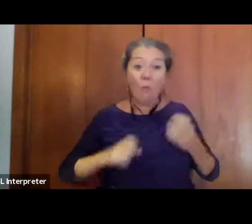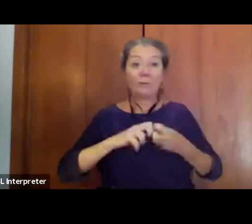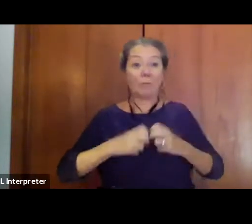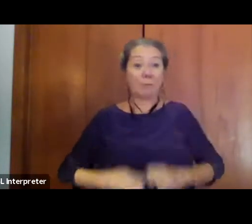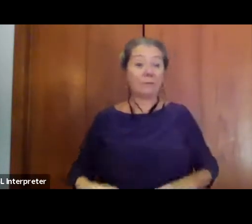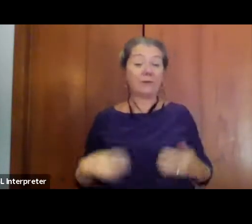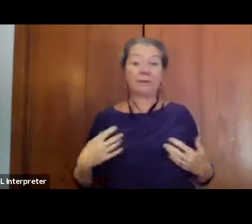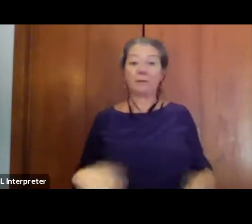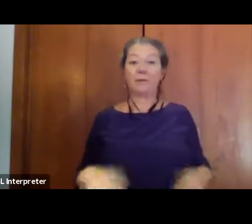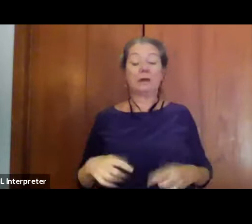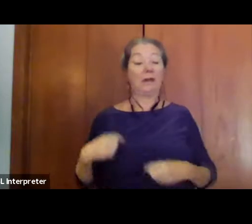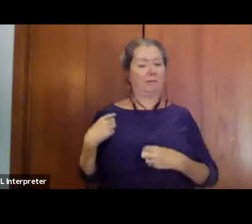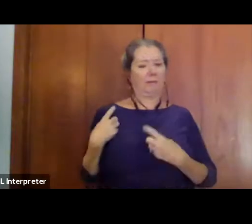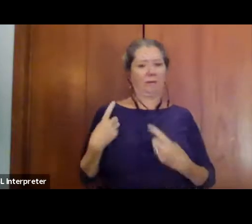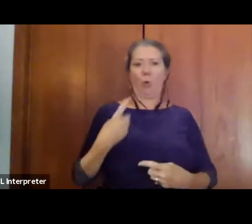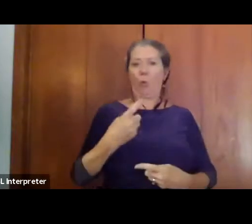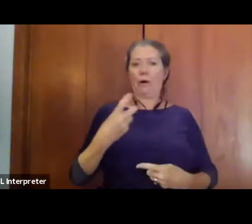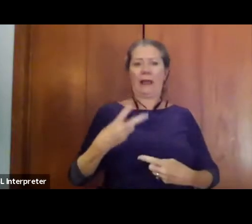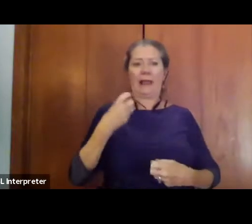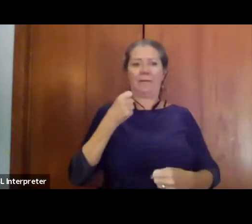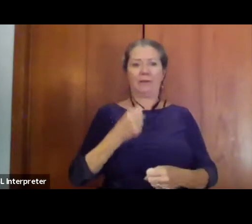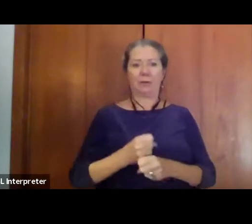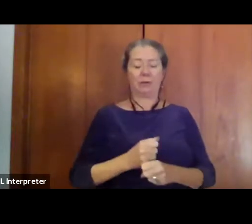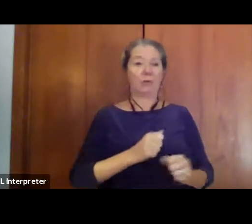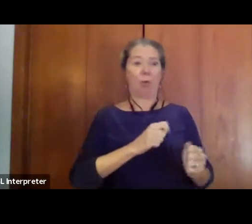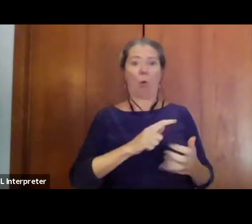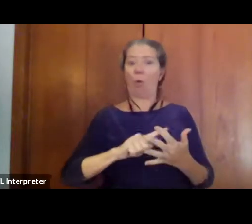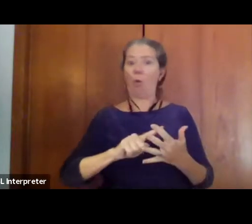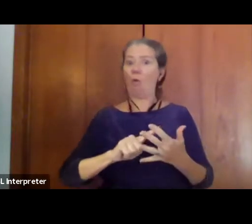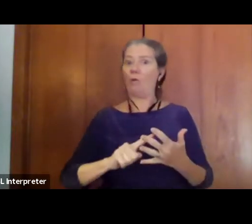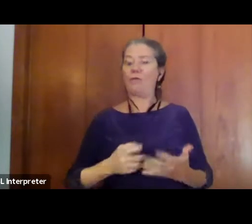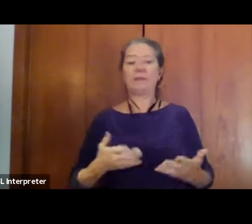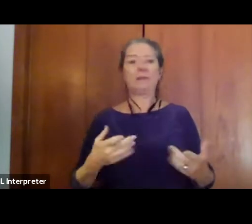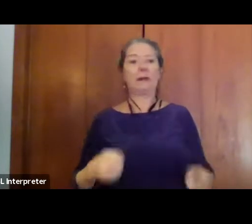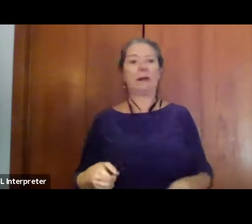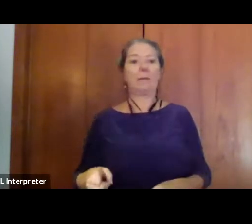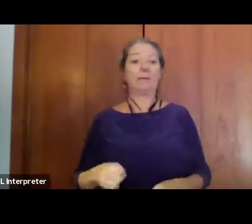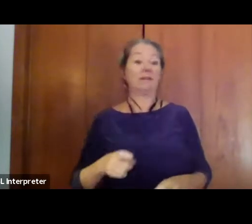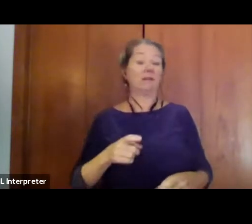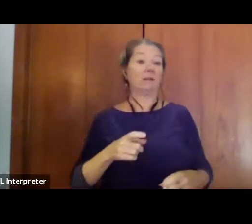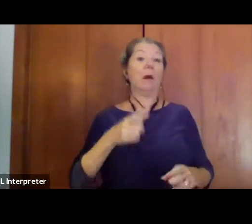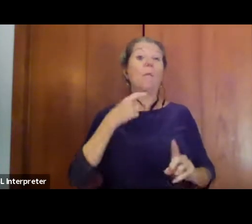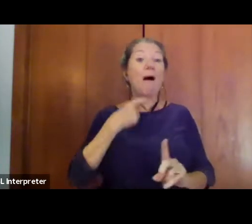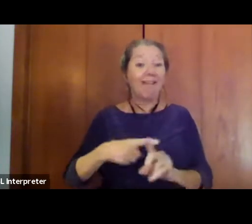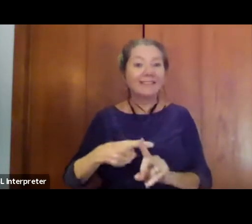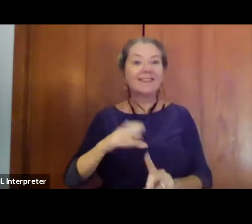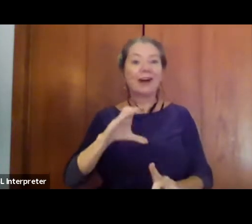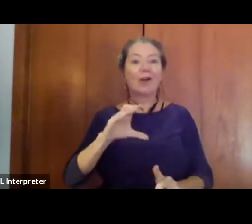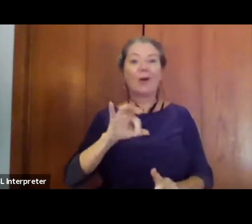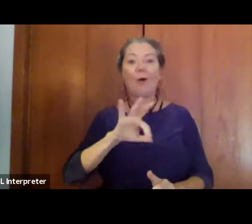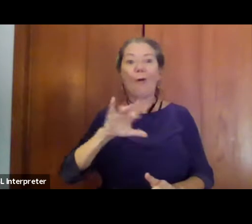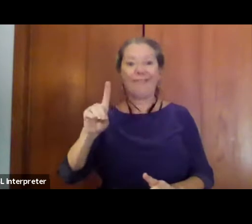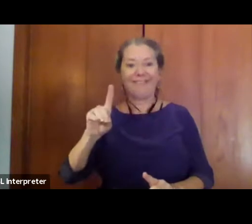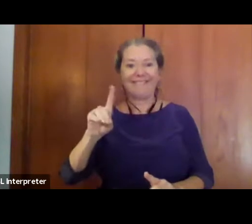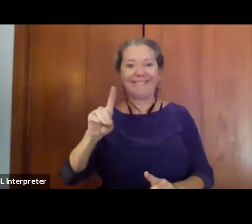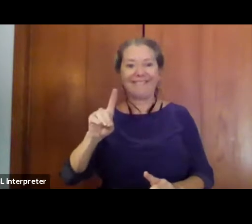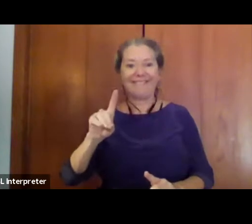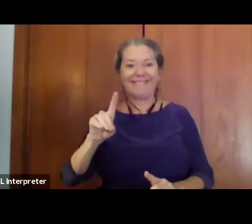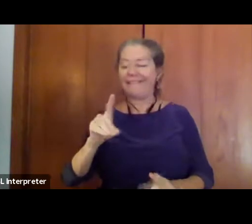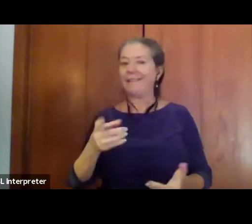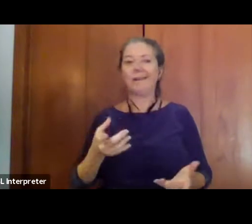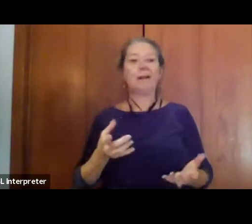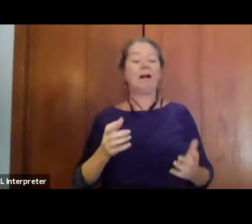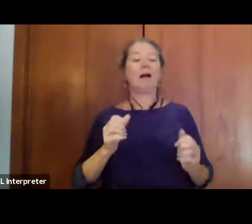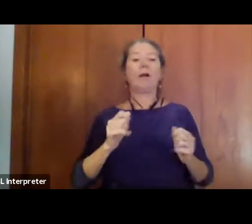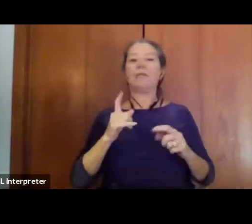and a half, we've had to deal with all of those aforementioned matters and COVID. None of us were truly prepared for the